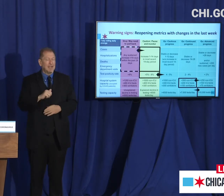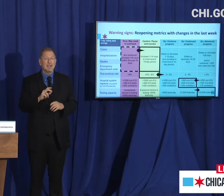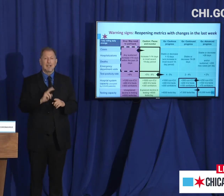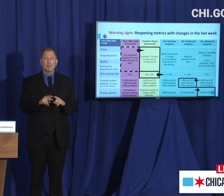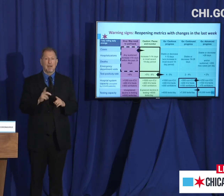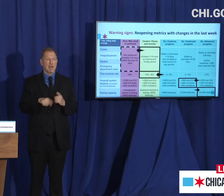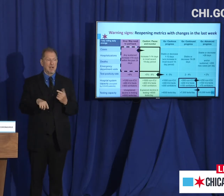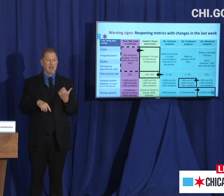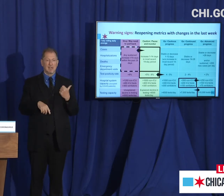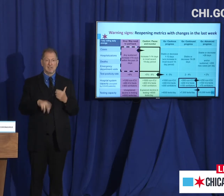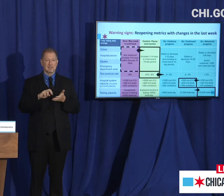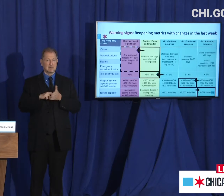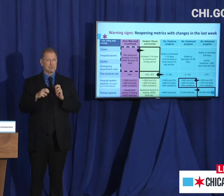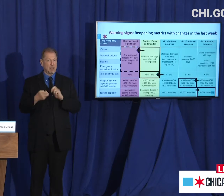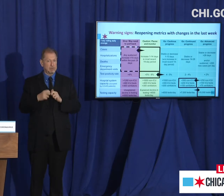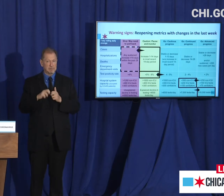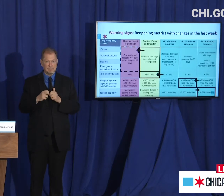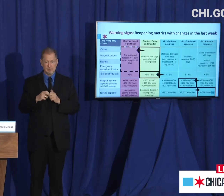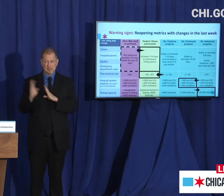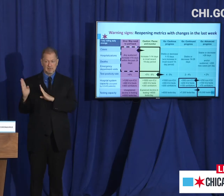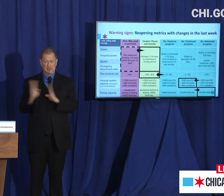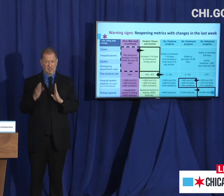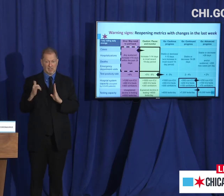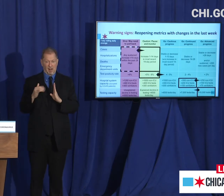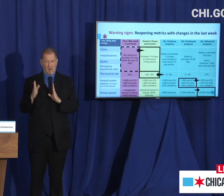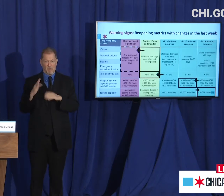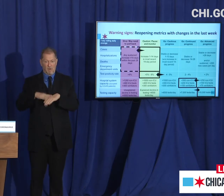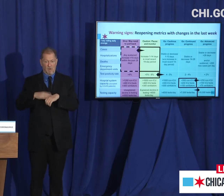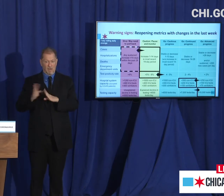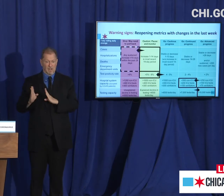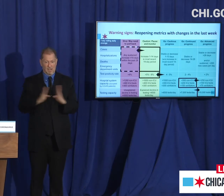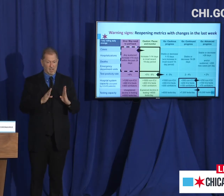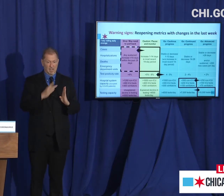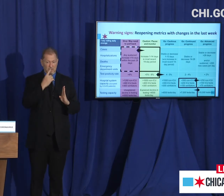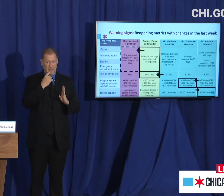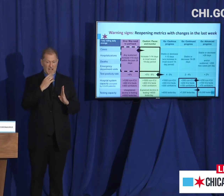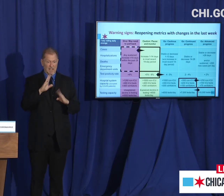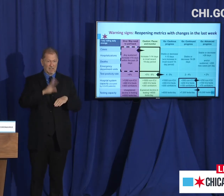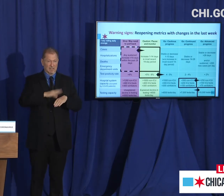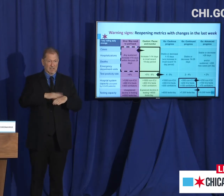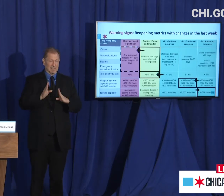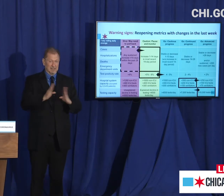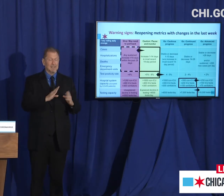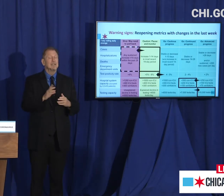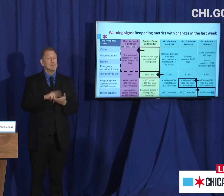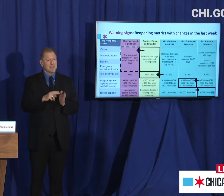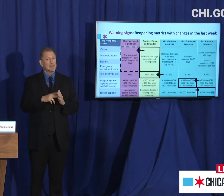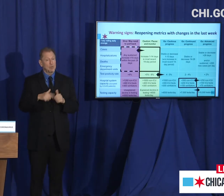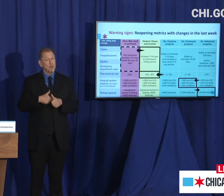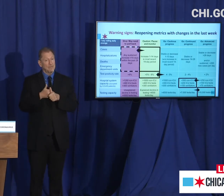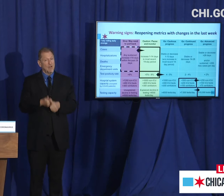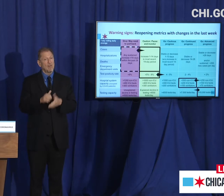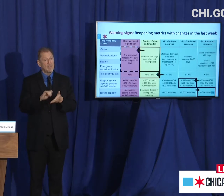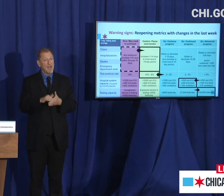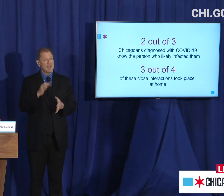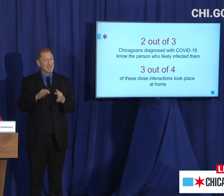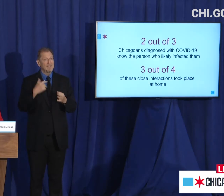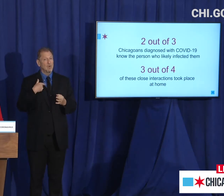way. We'll use these same reopening metrics to make decisions about needing to pull back.